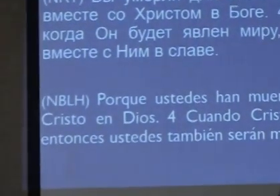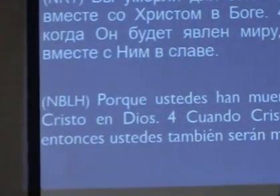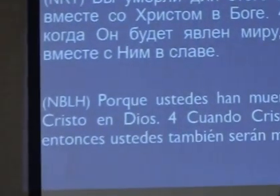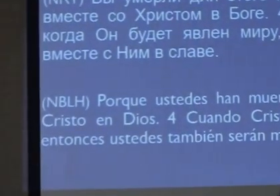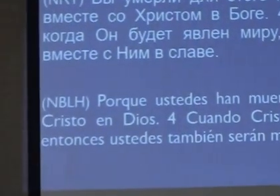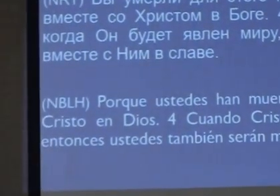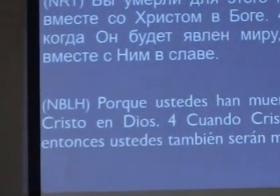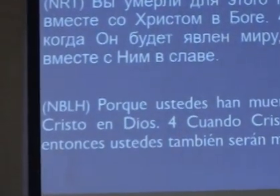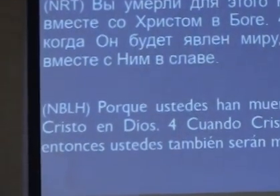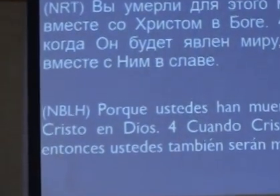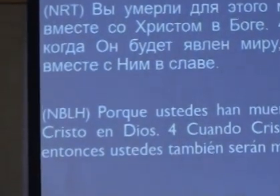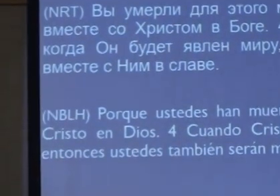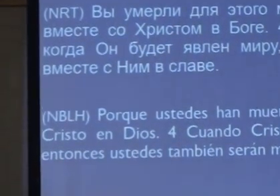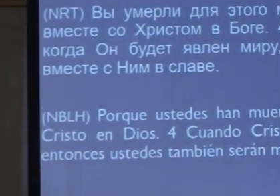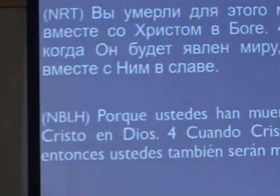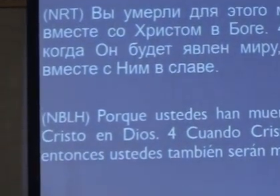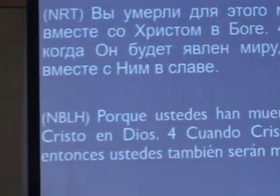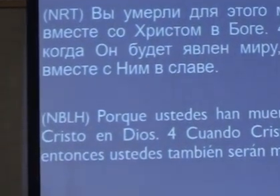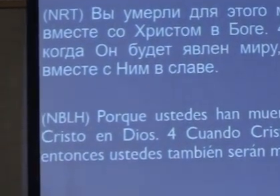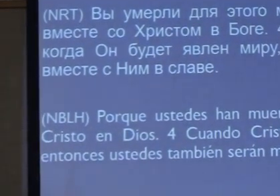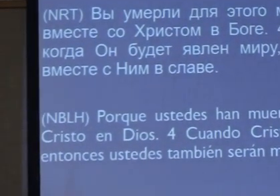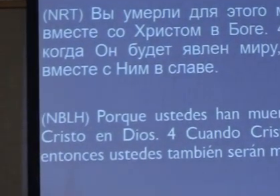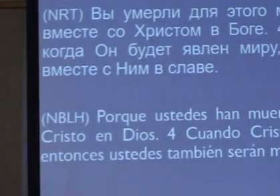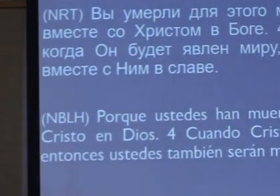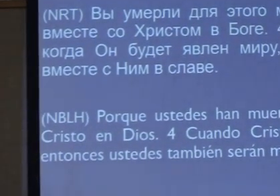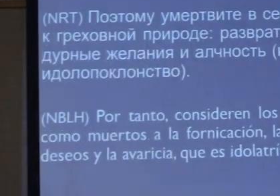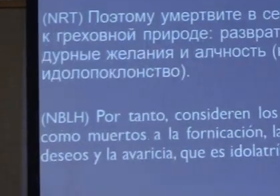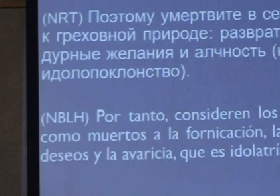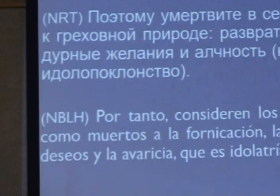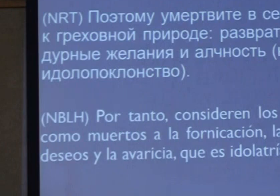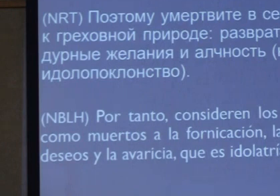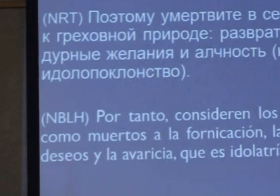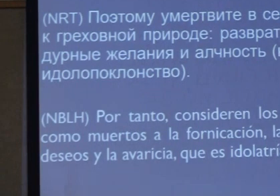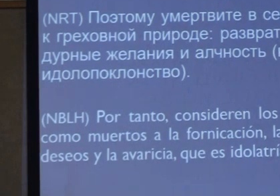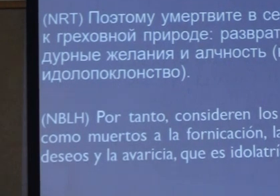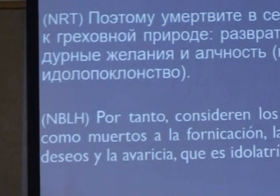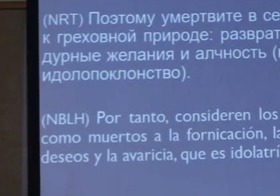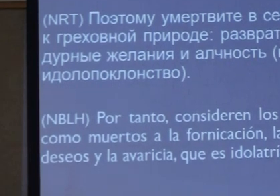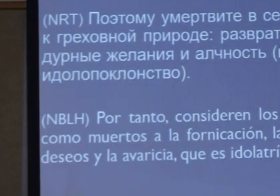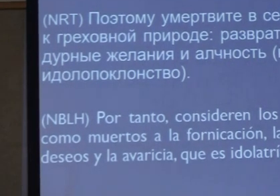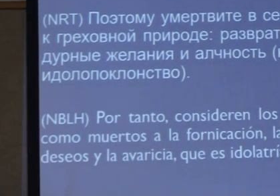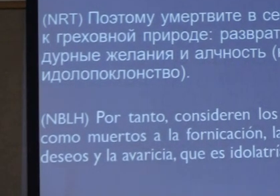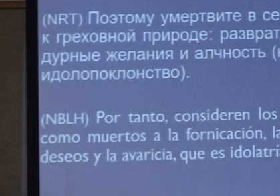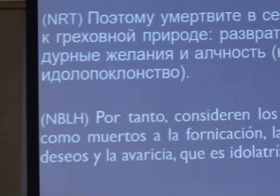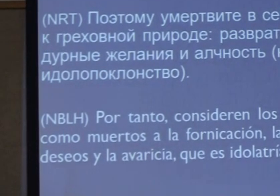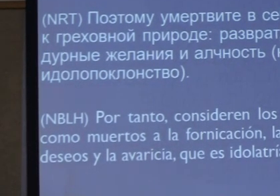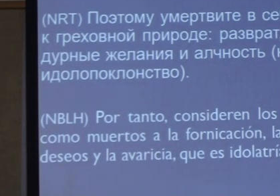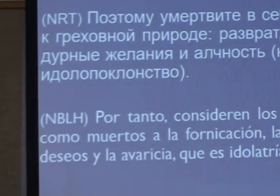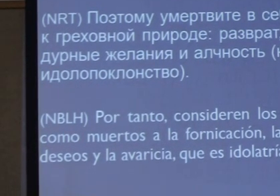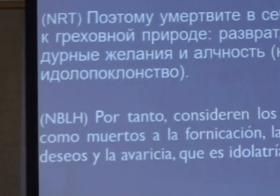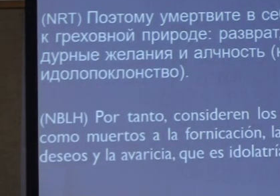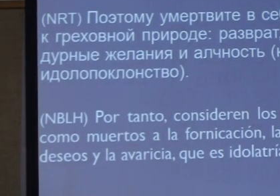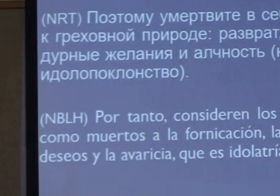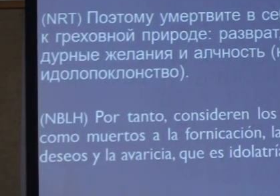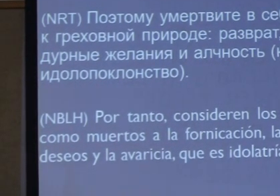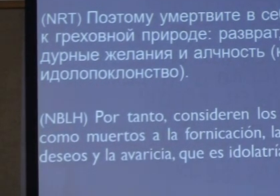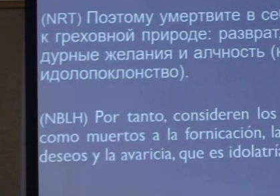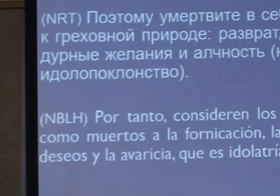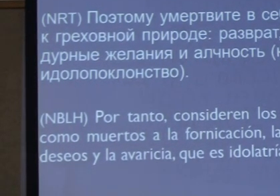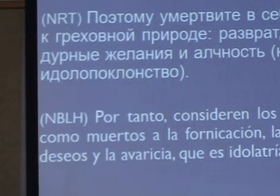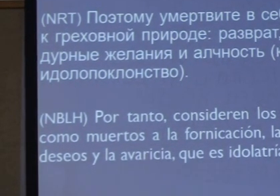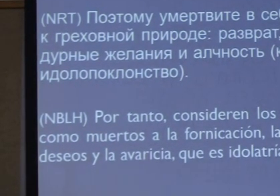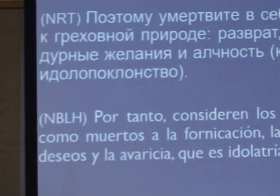be revealed with him in glory. Therefore, put to death what is earthly in you, sexual